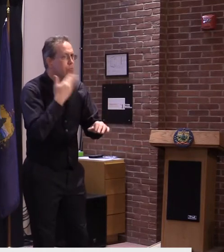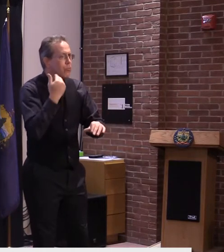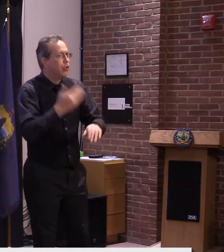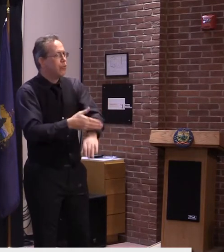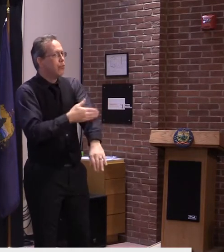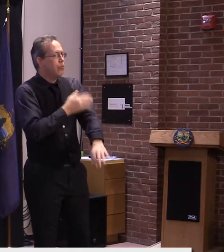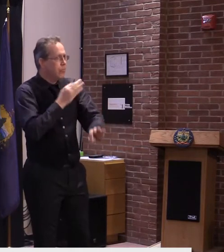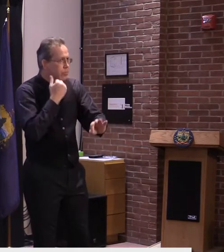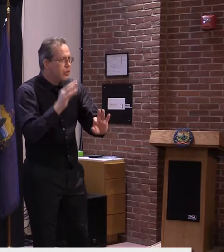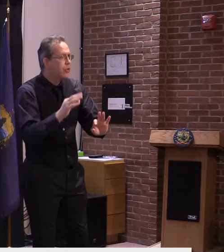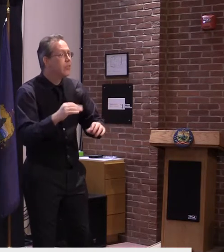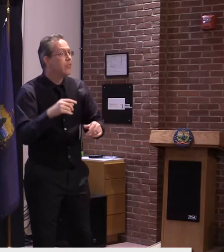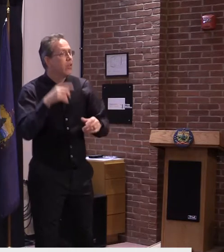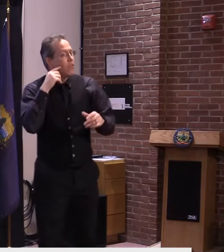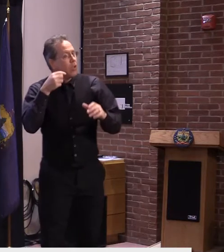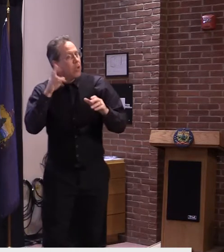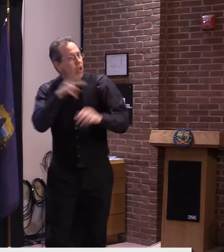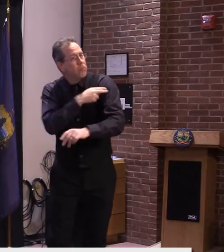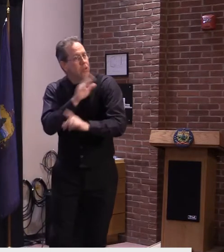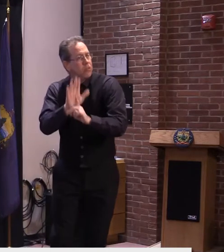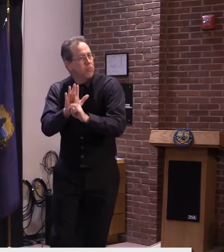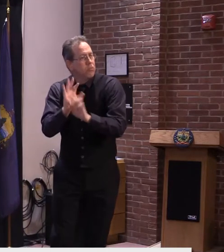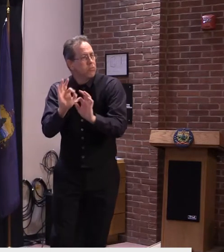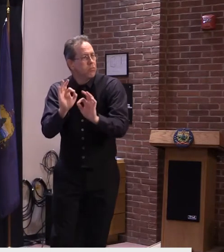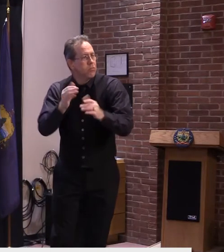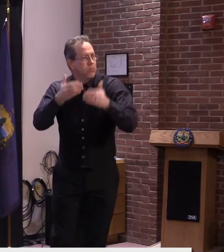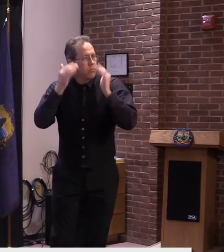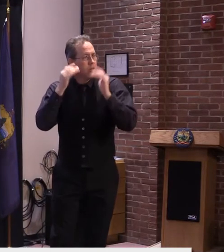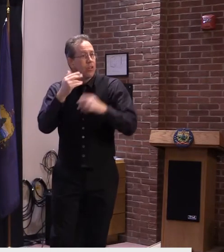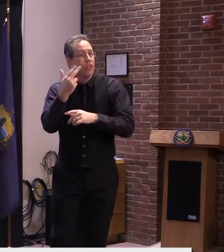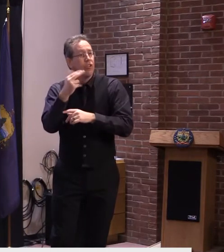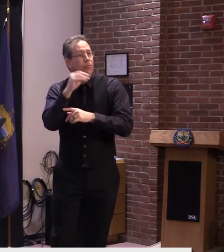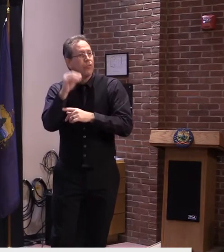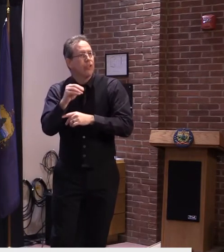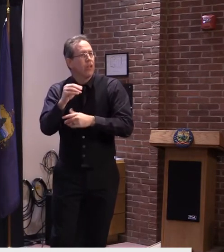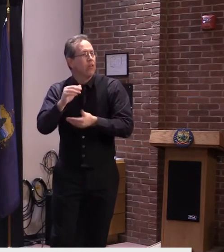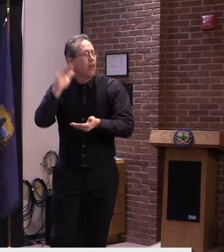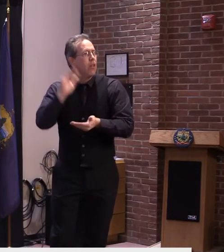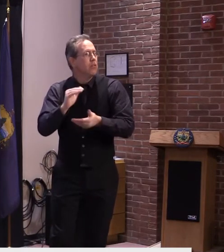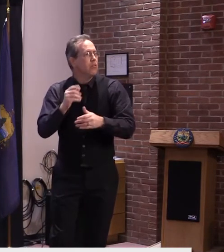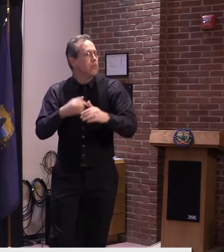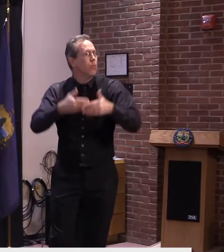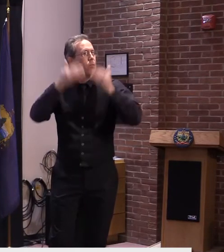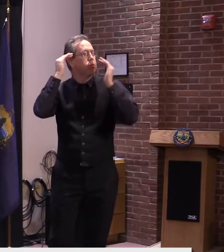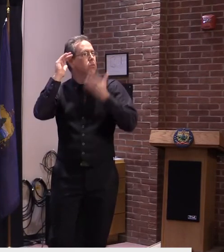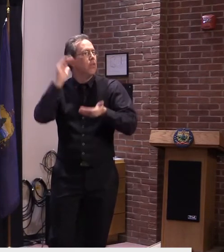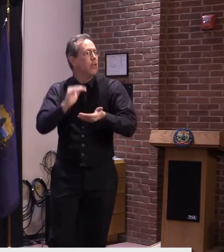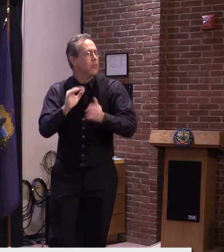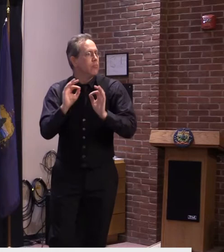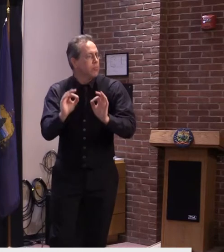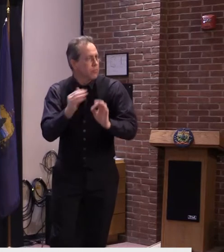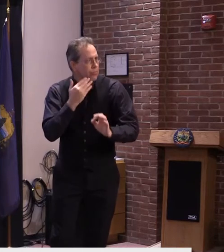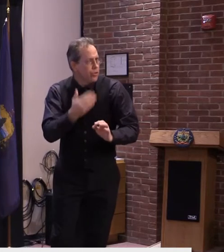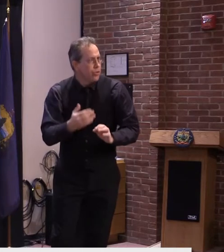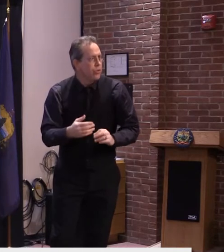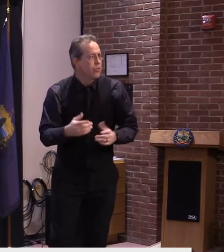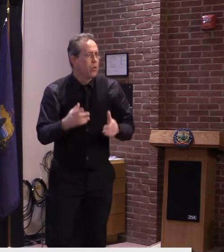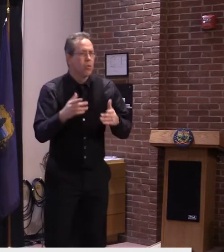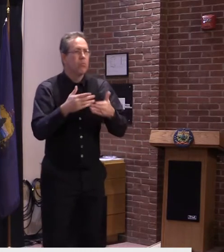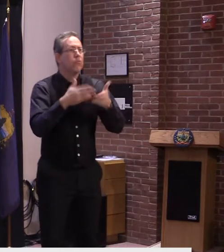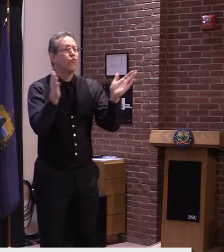currently hospitalized in Vermont, we're down about 13%. So continuing to see improvement in our hospitalizations, less pressure